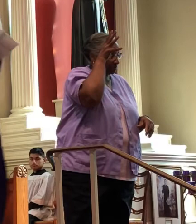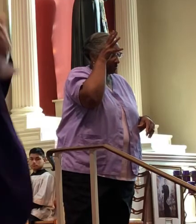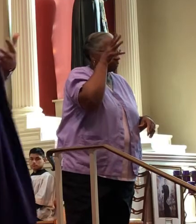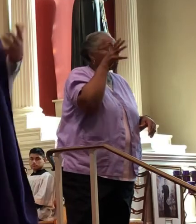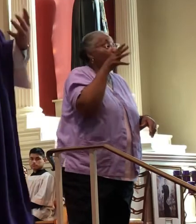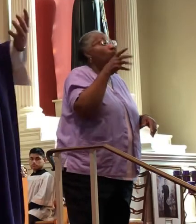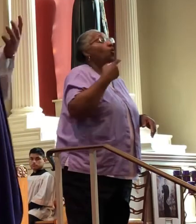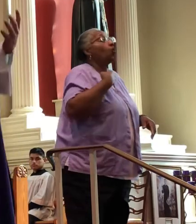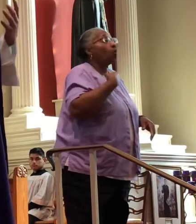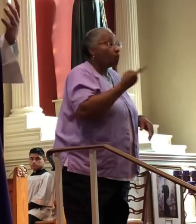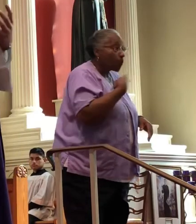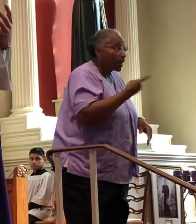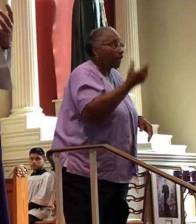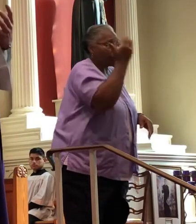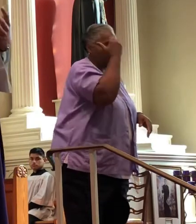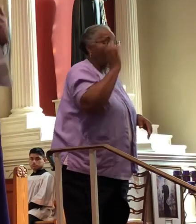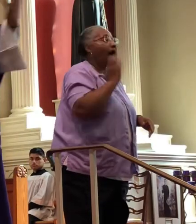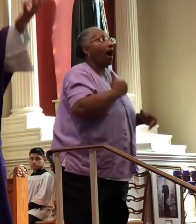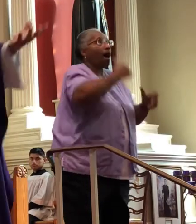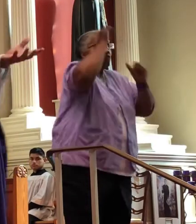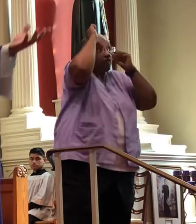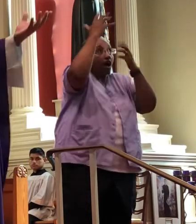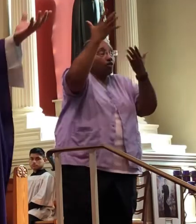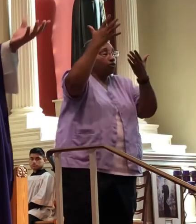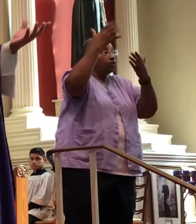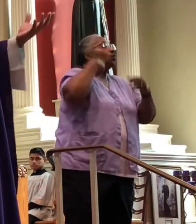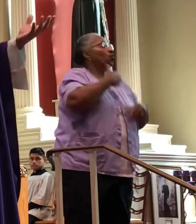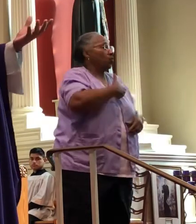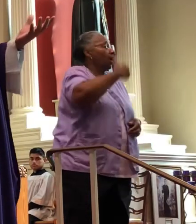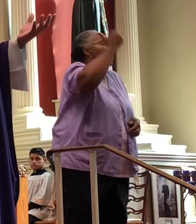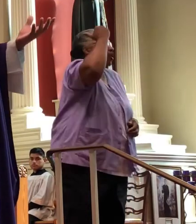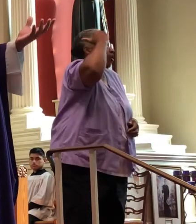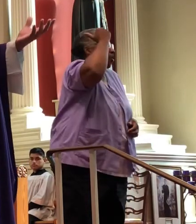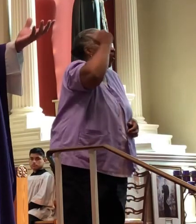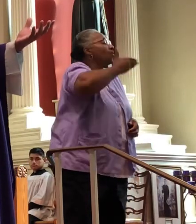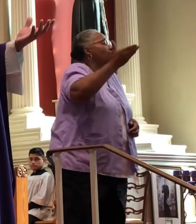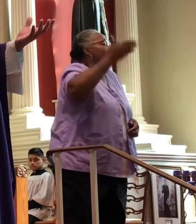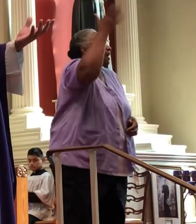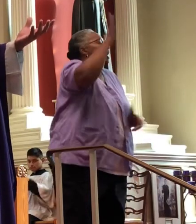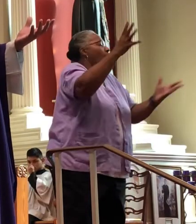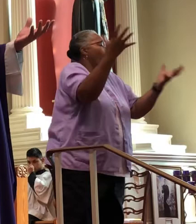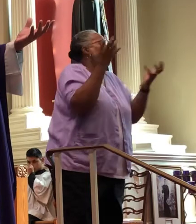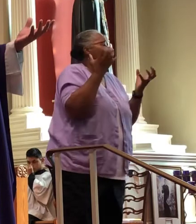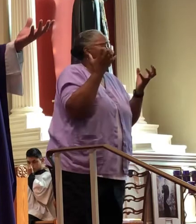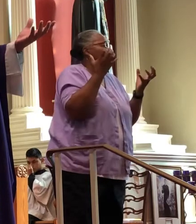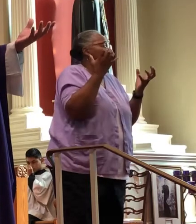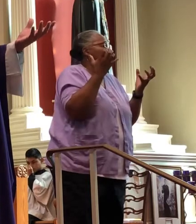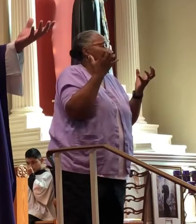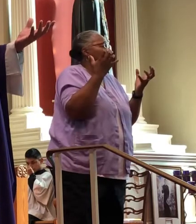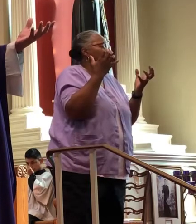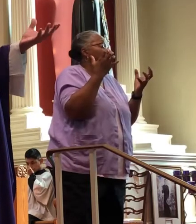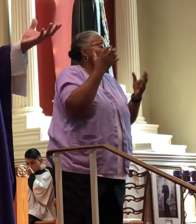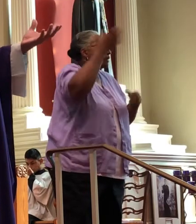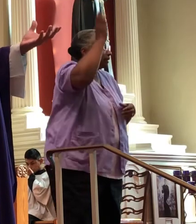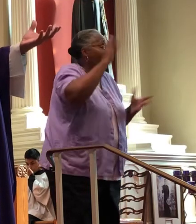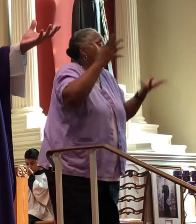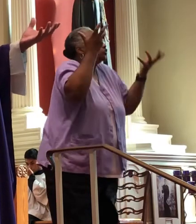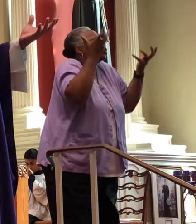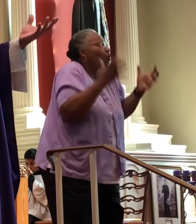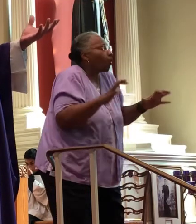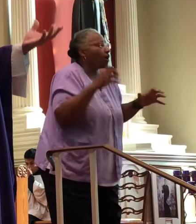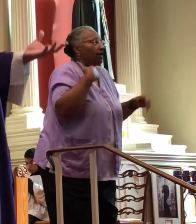We know our dad. We know what God wants from us. And he doesn't want us to